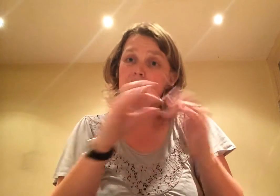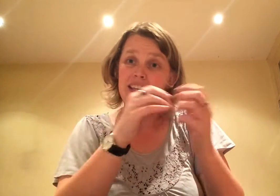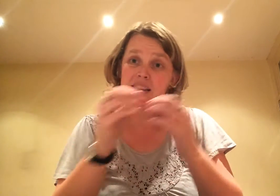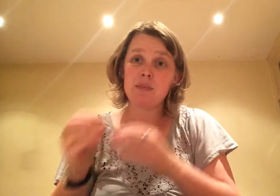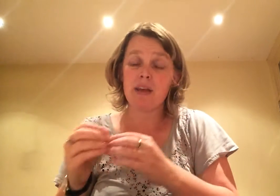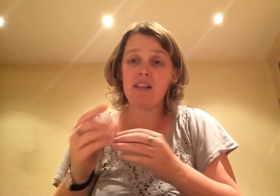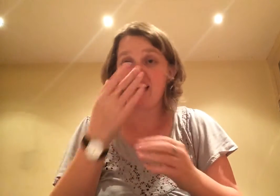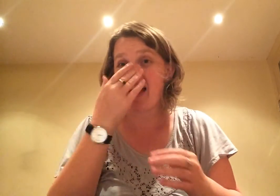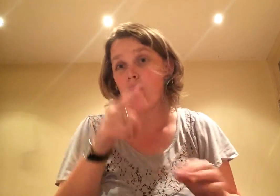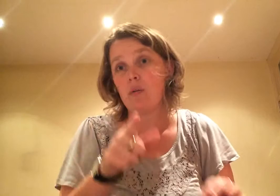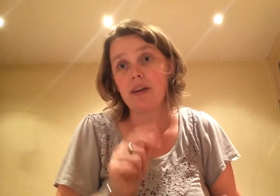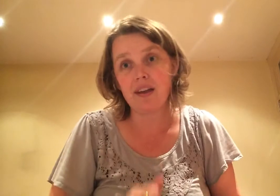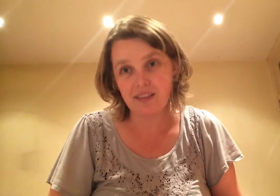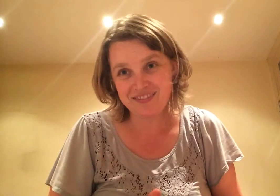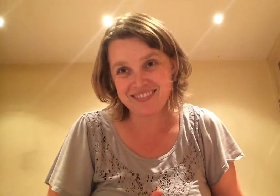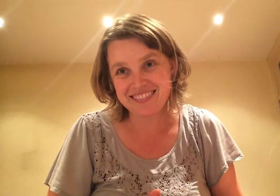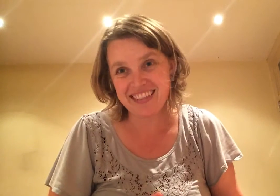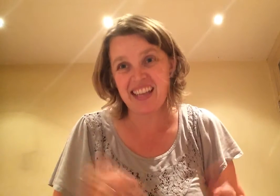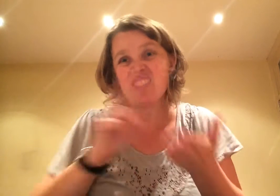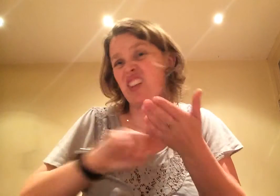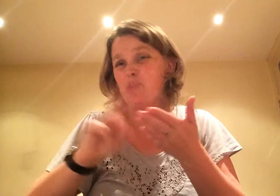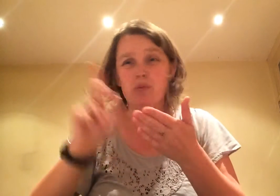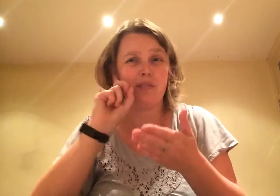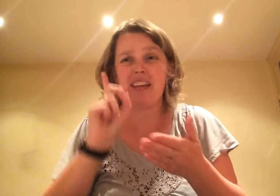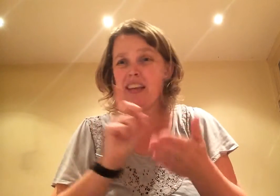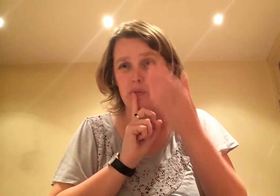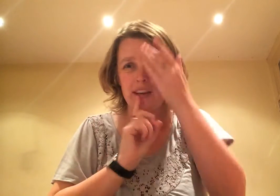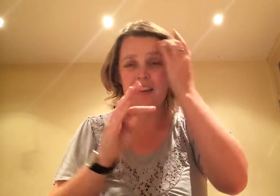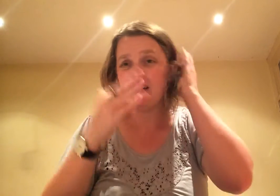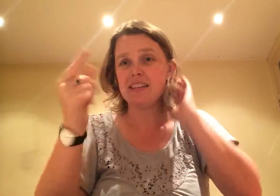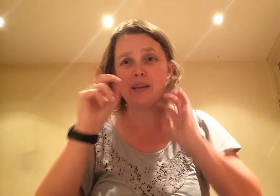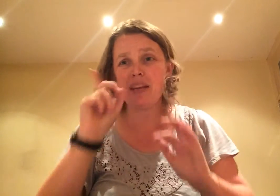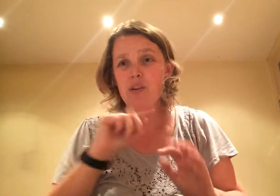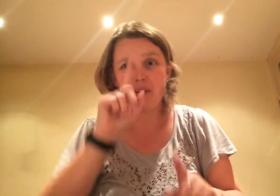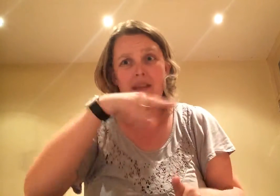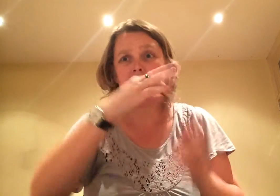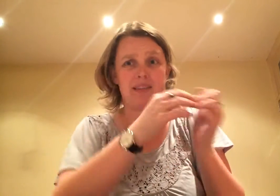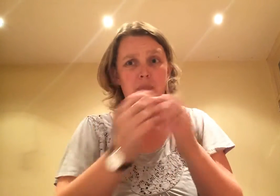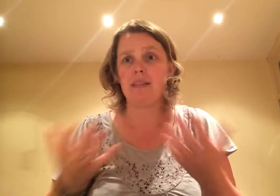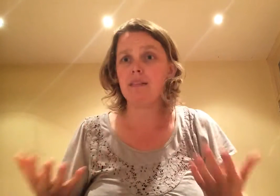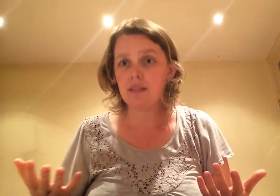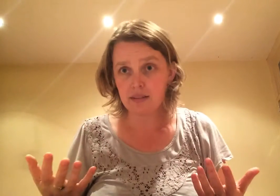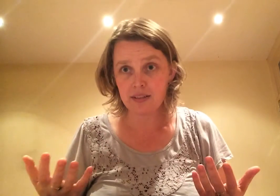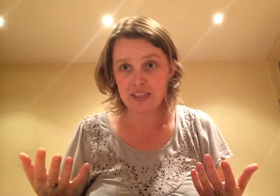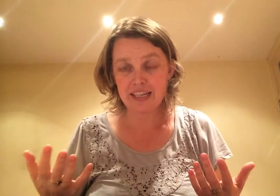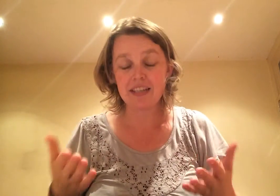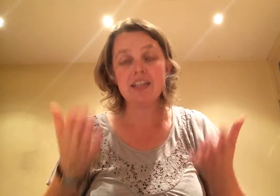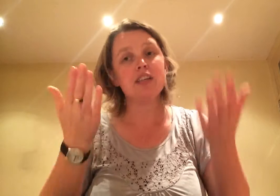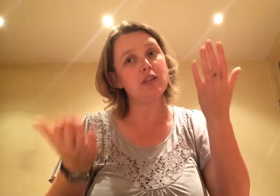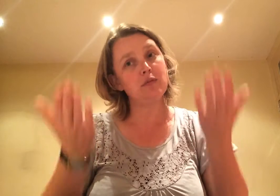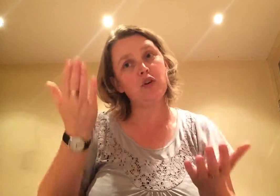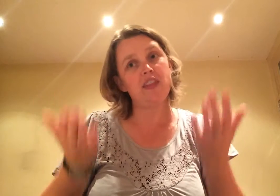can spell and how old they are. Okay, just like normal if they're hearing. Some hearing, they can't spell. Okay. So you've got to think